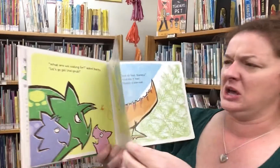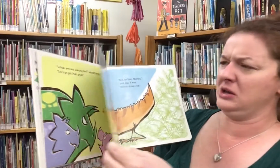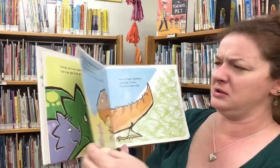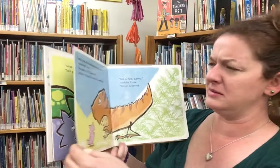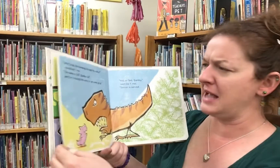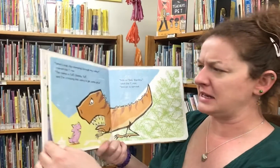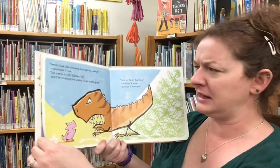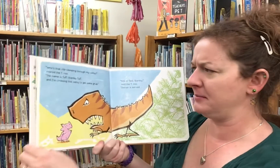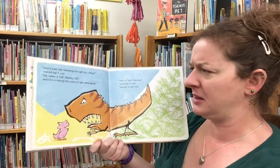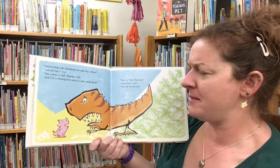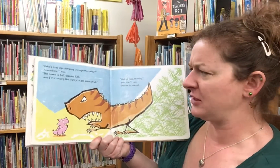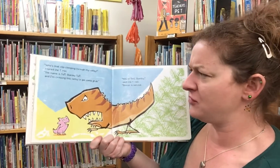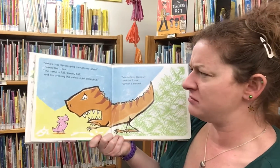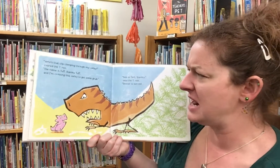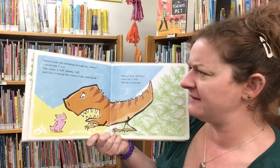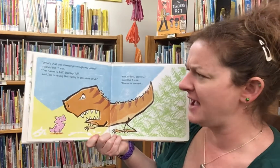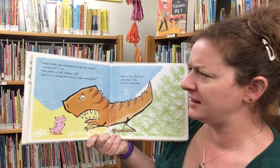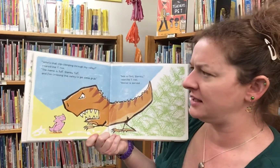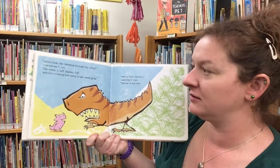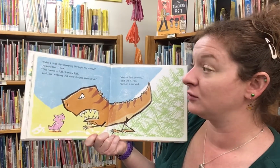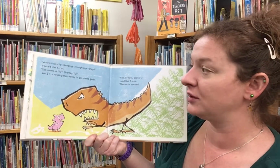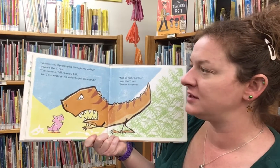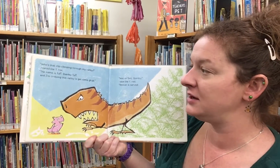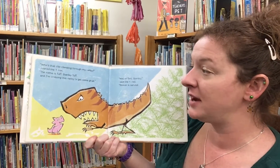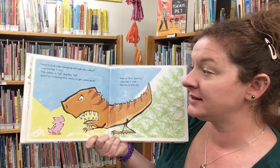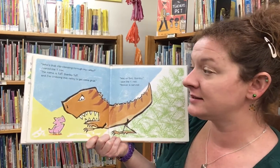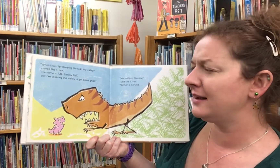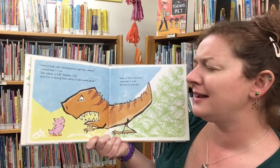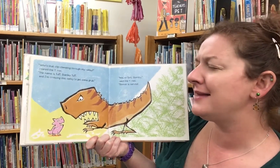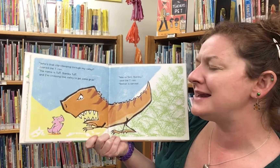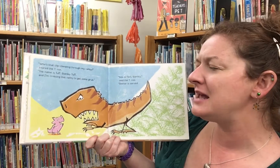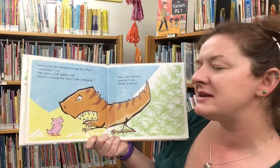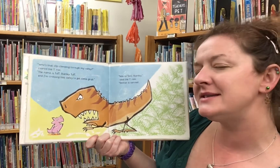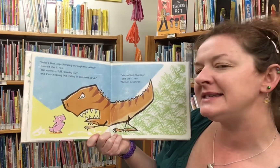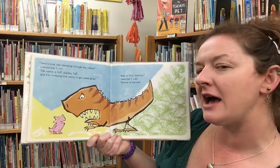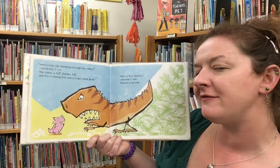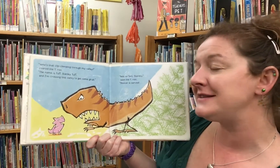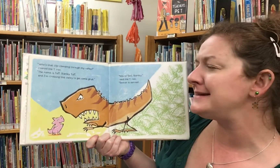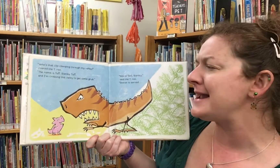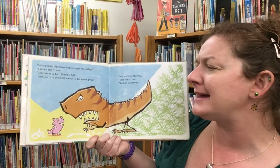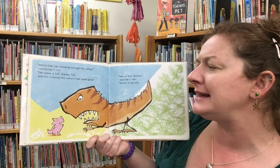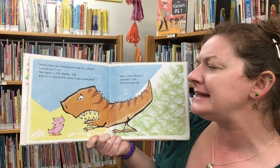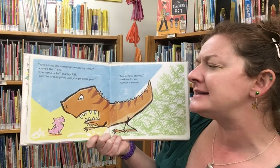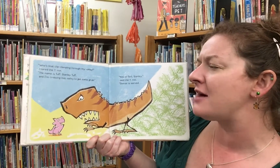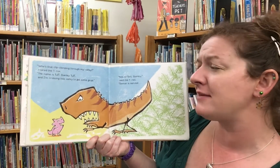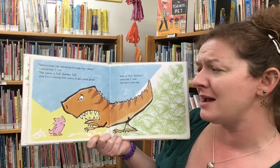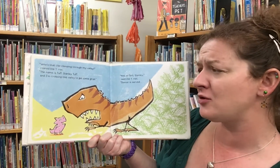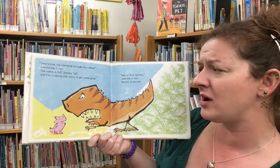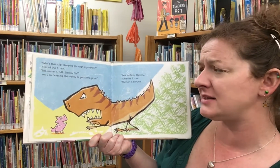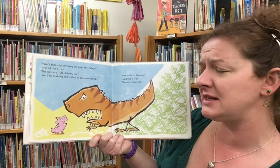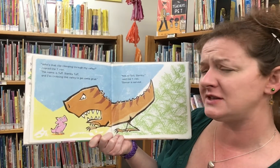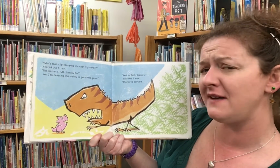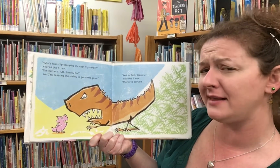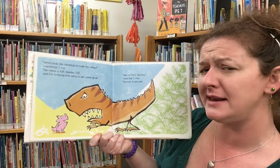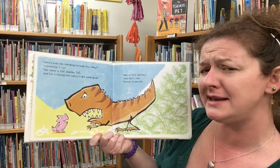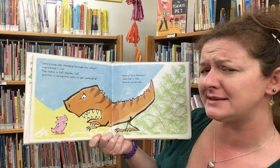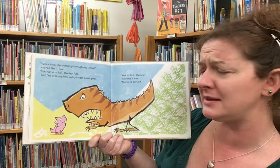"Who's that clomp clomping through my valley?" roared the T-Rex. The name is Tough, Stanley Tough, and I'm crossing this valley to get some